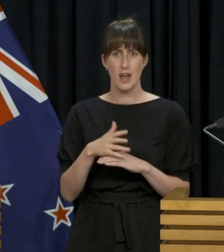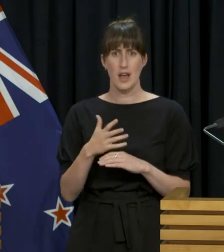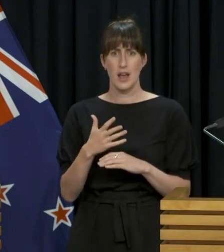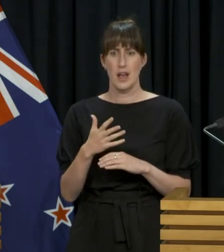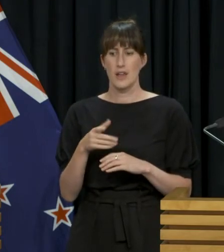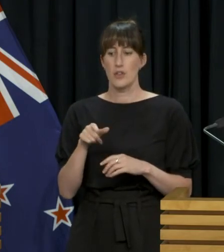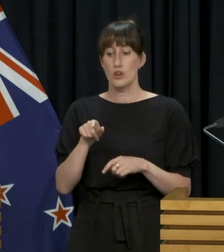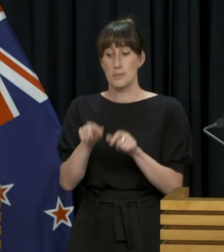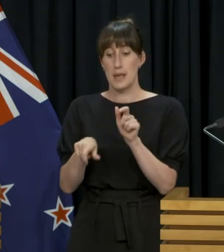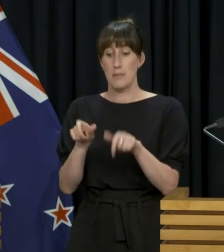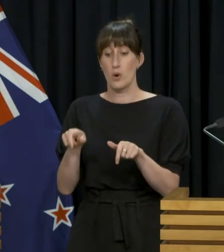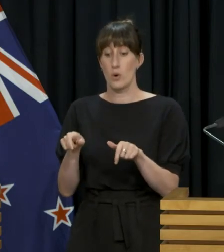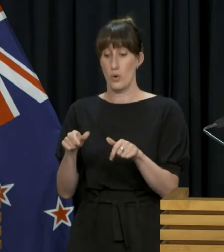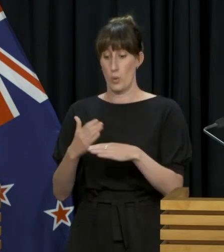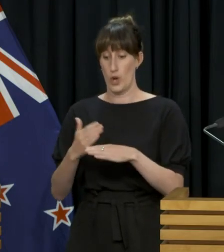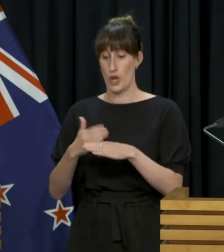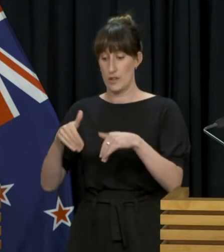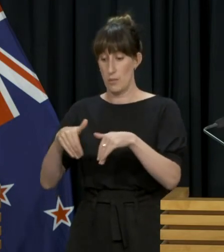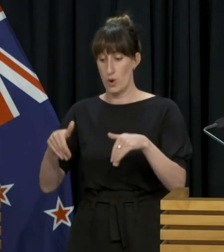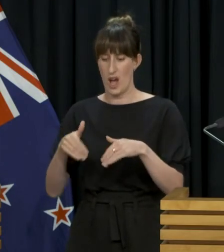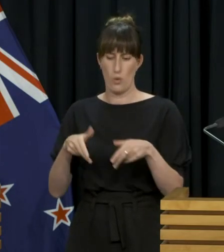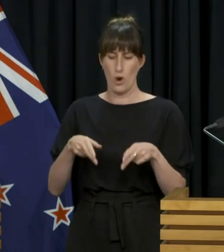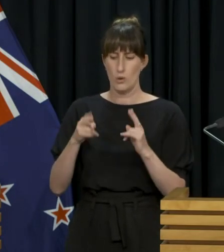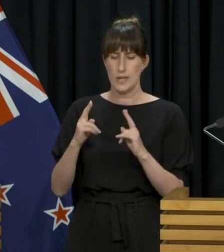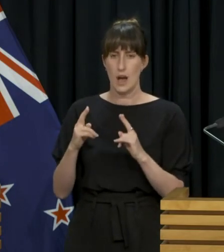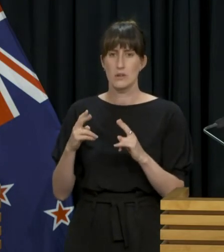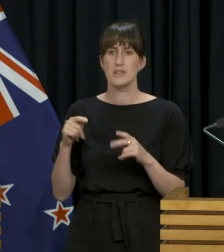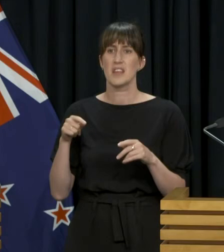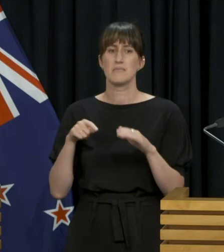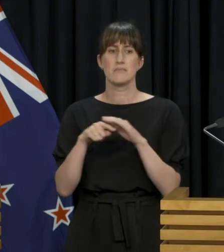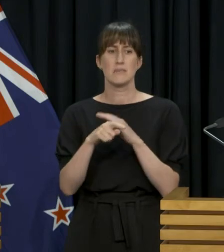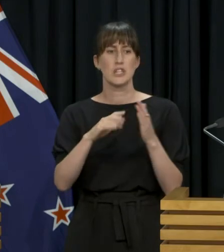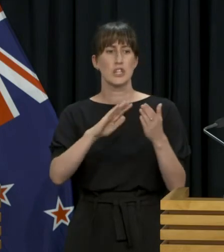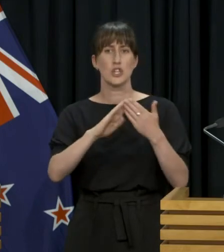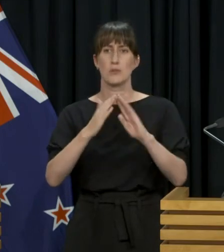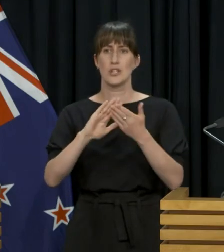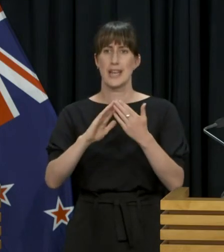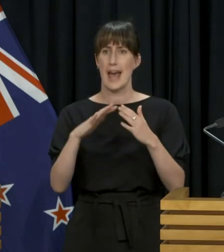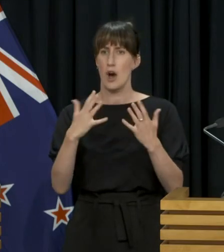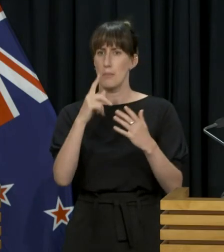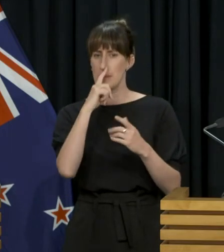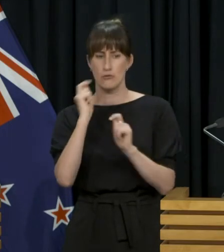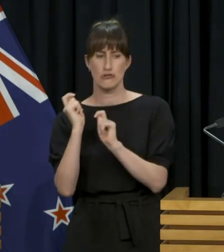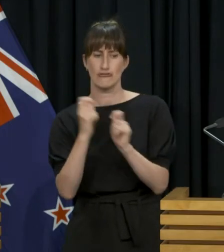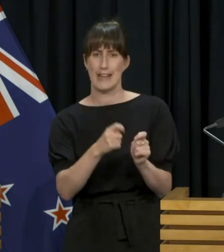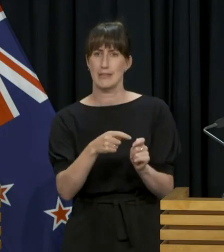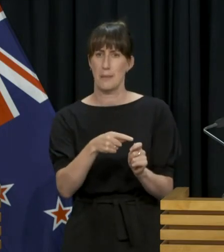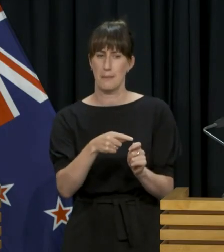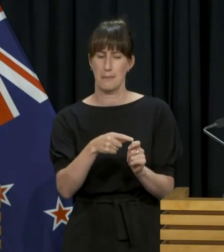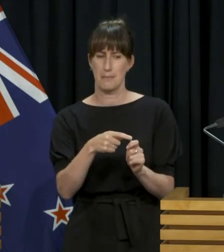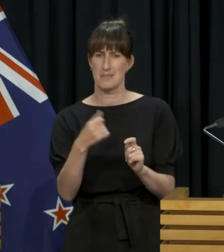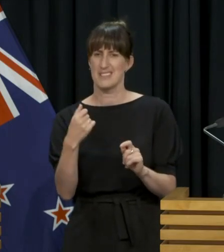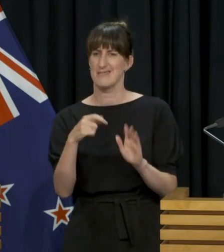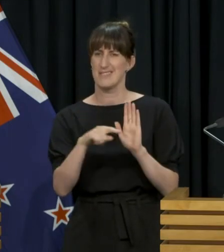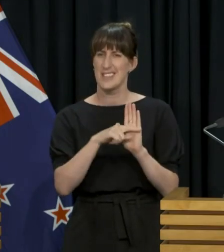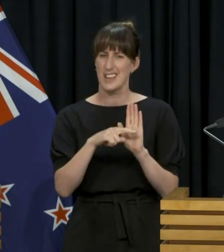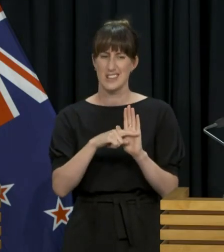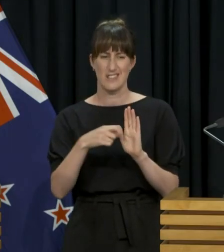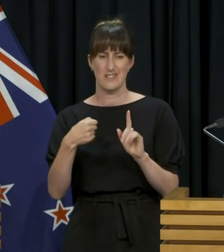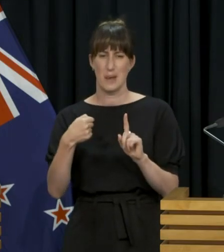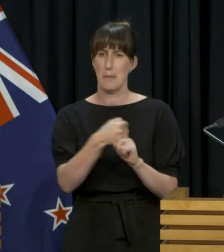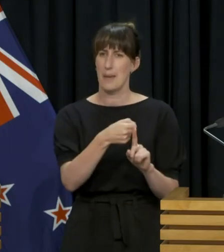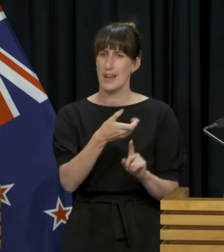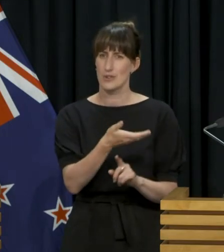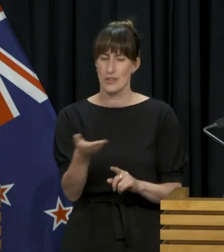in the community, how their families and whānau are being treated out in the community. That is having a significant impact on them. It is making them